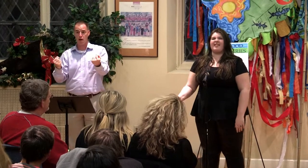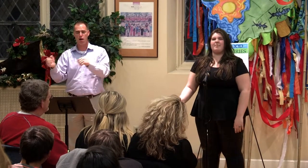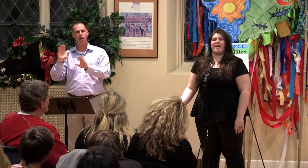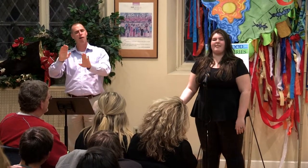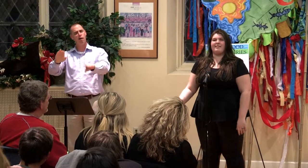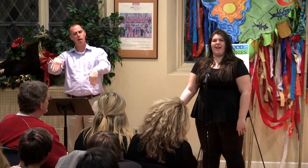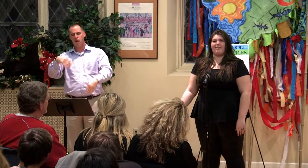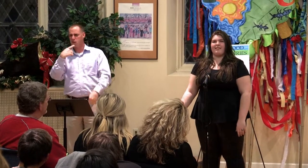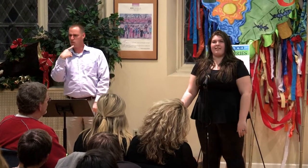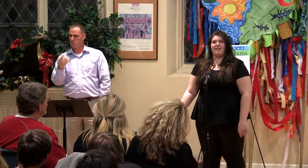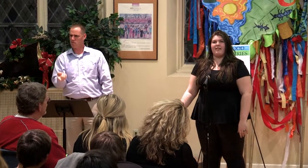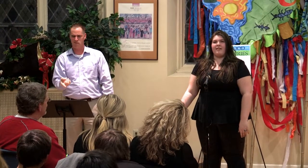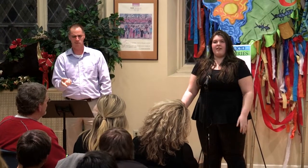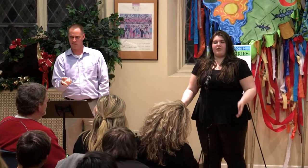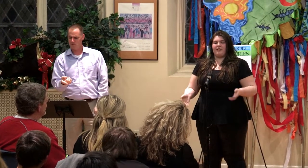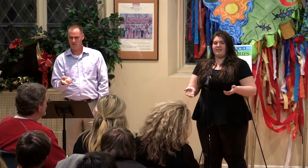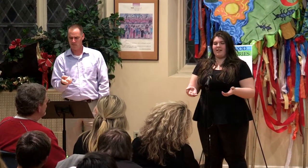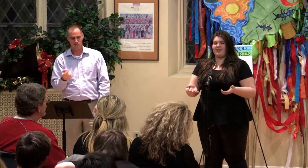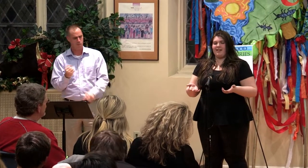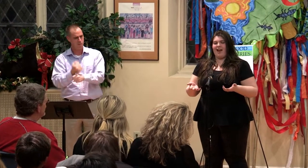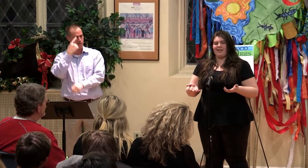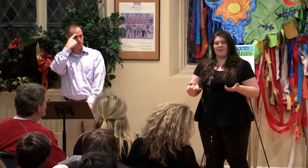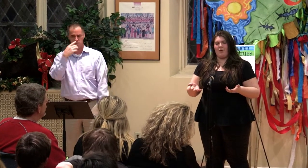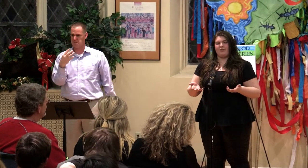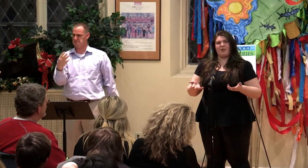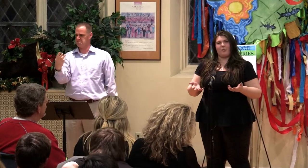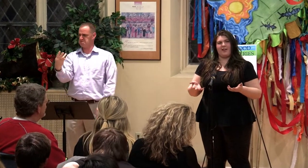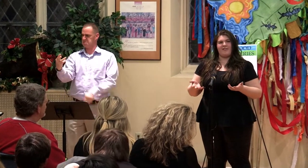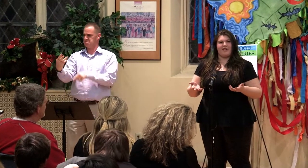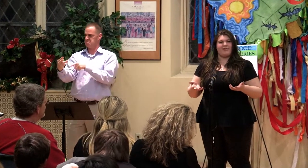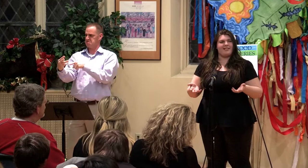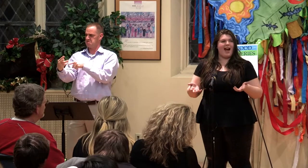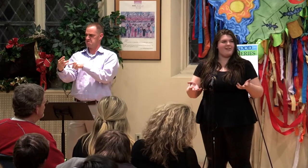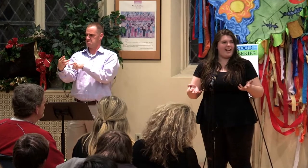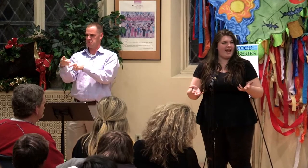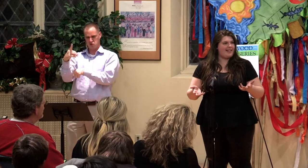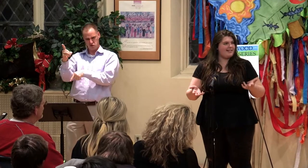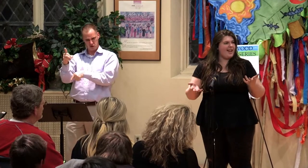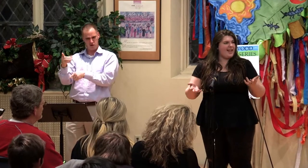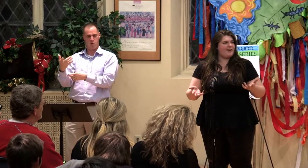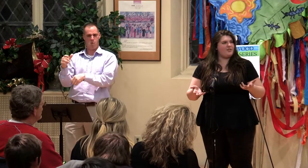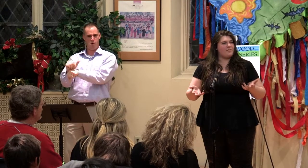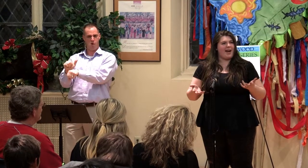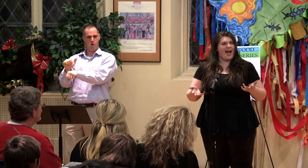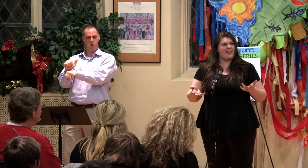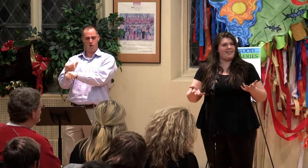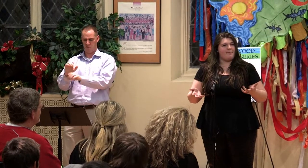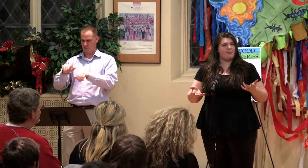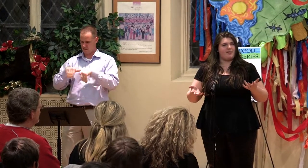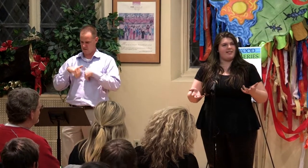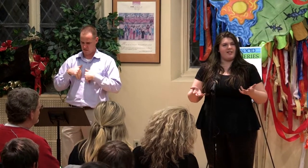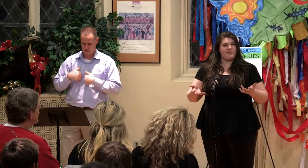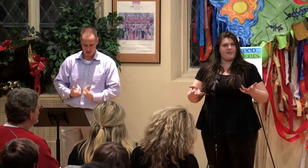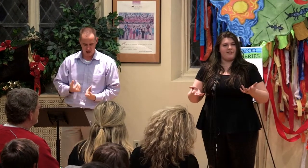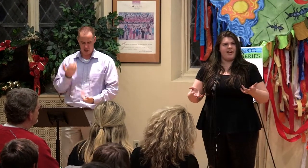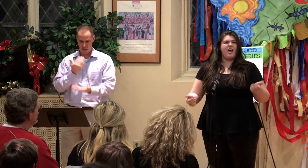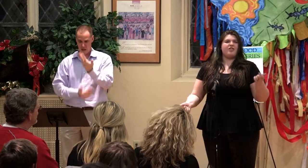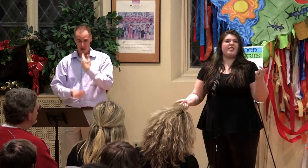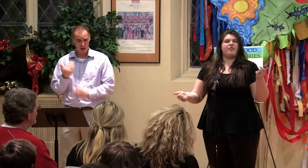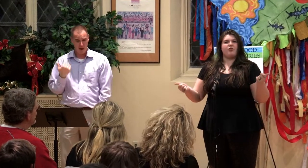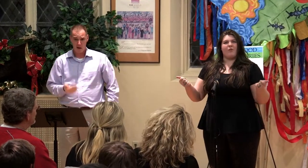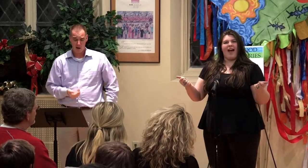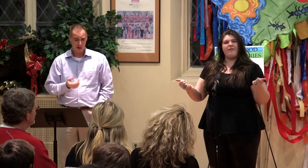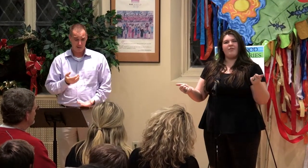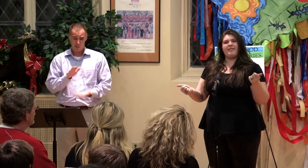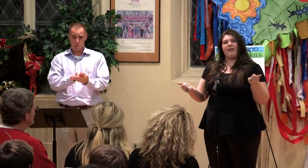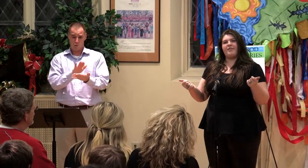told her that doesn't make sense. So 16 has to hold a career in her tired hands, injured by academic procedures. She